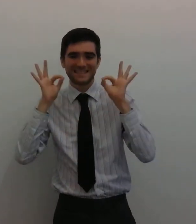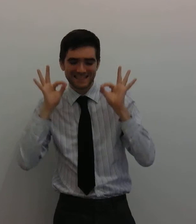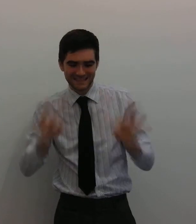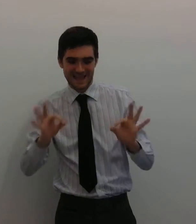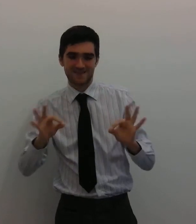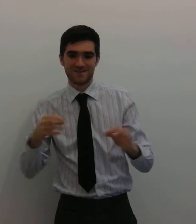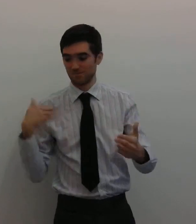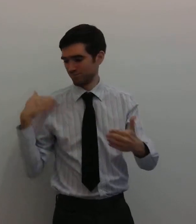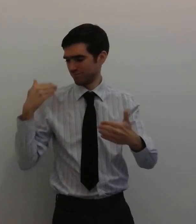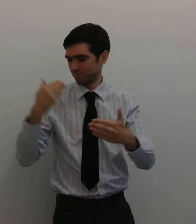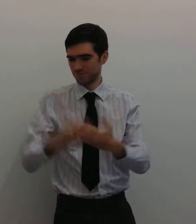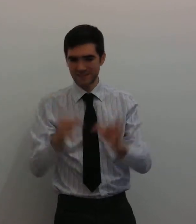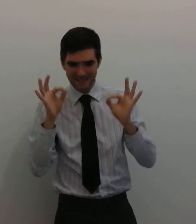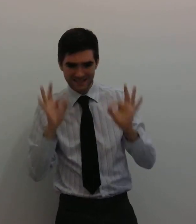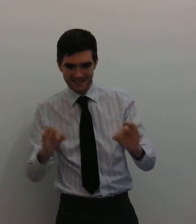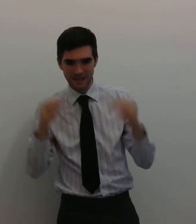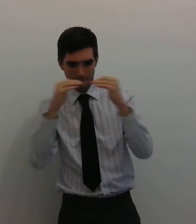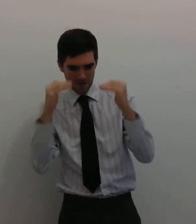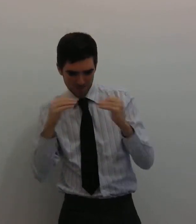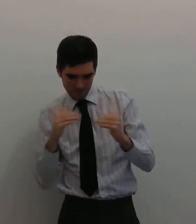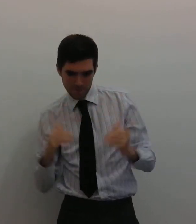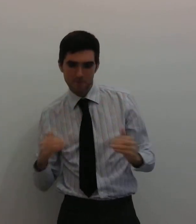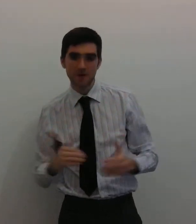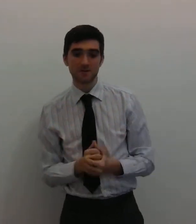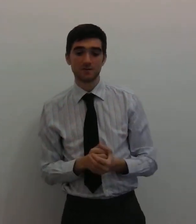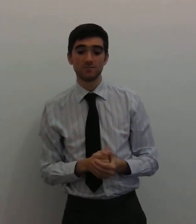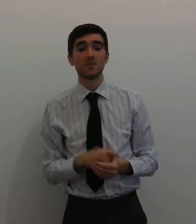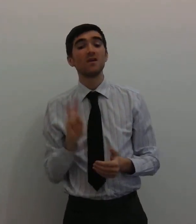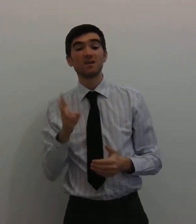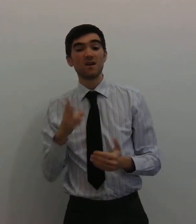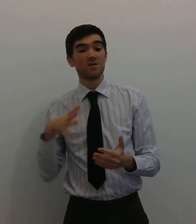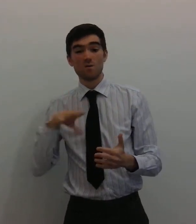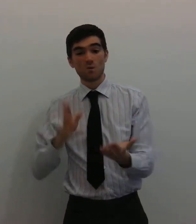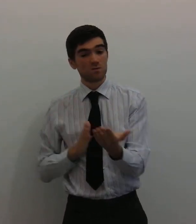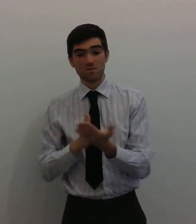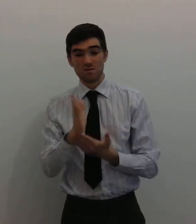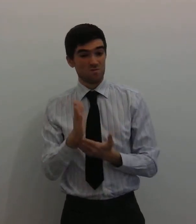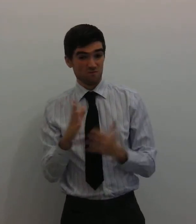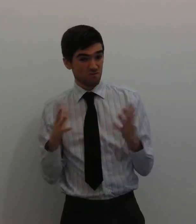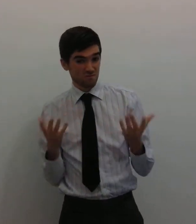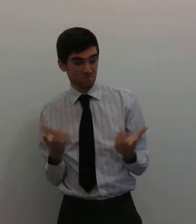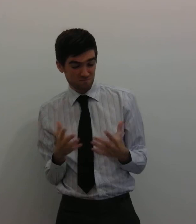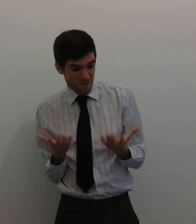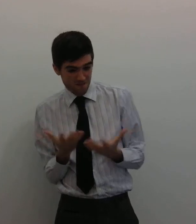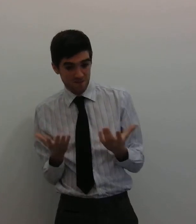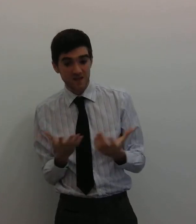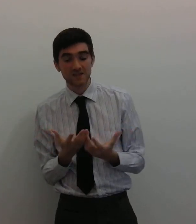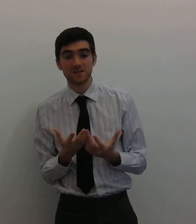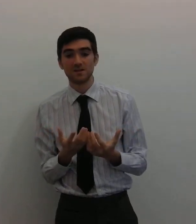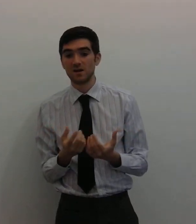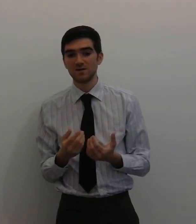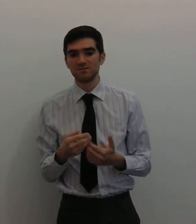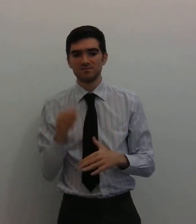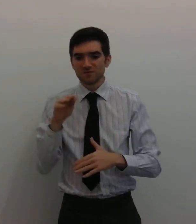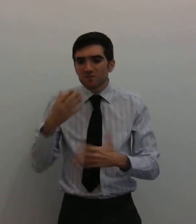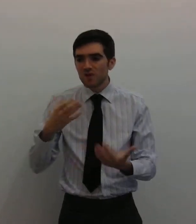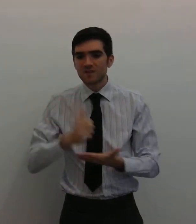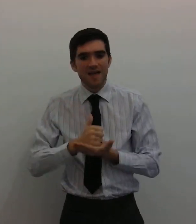So again, if you want me to go through anything else in the future, just to help you a bit further, just ring